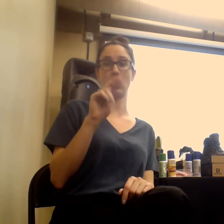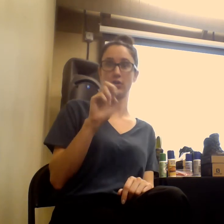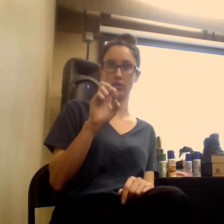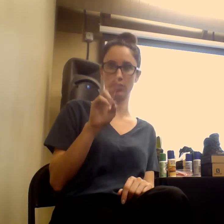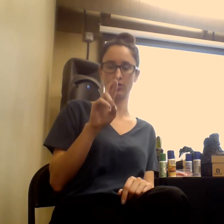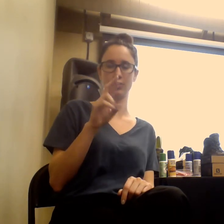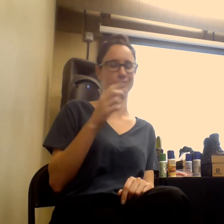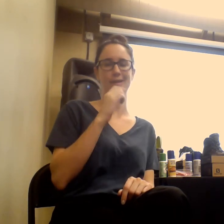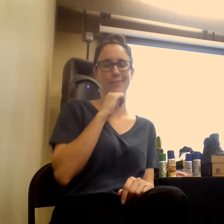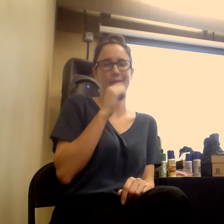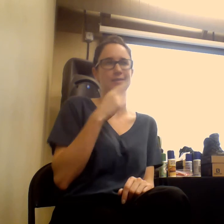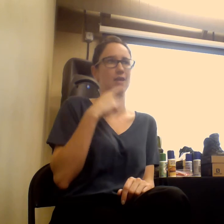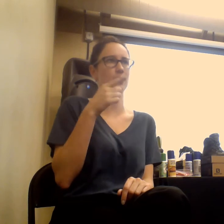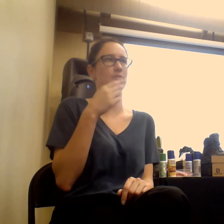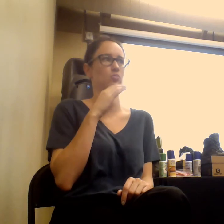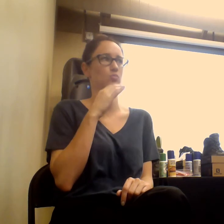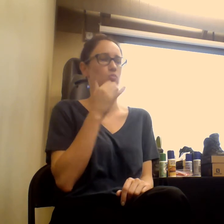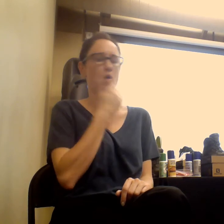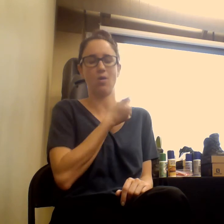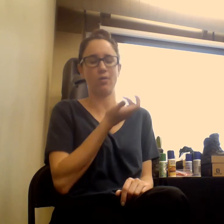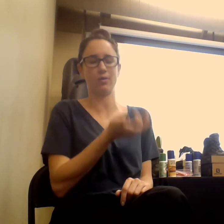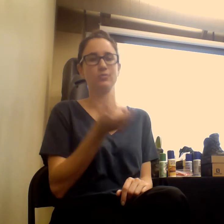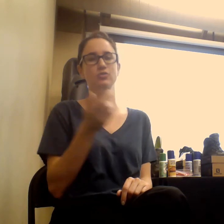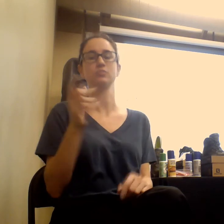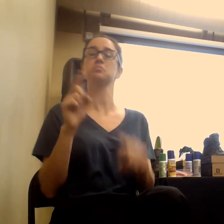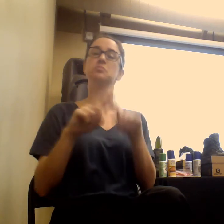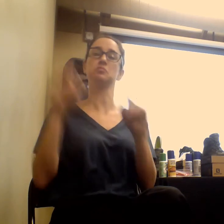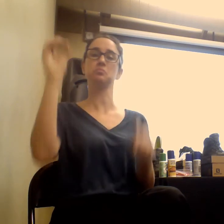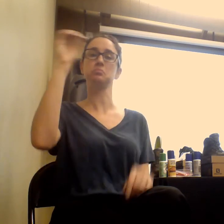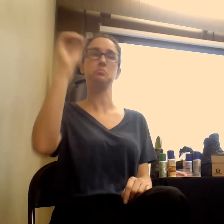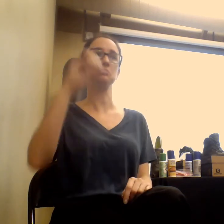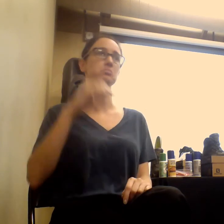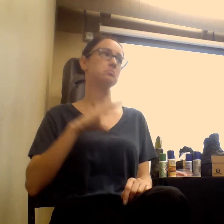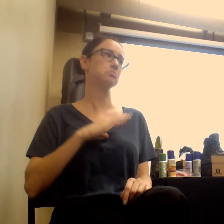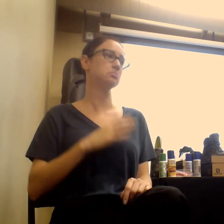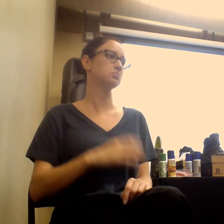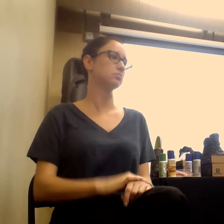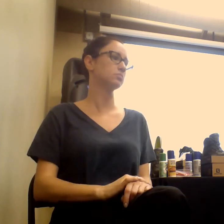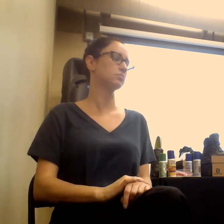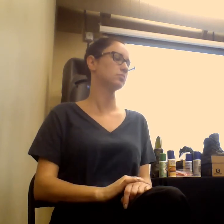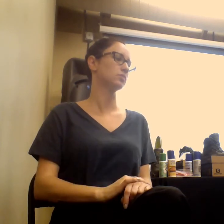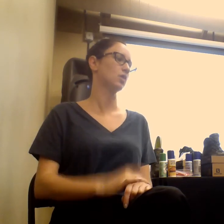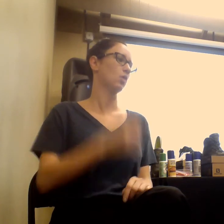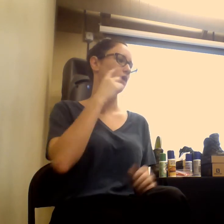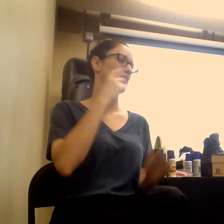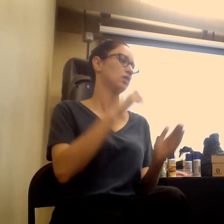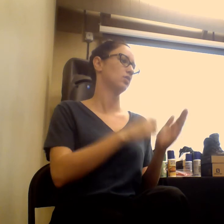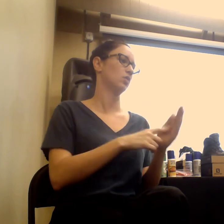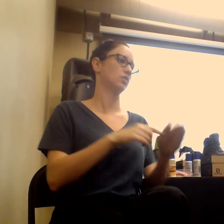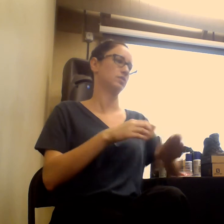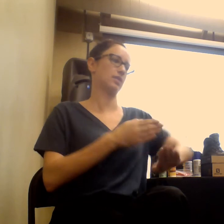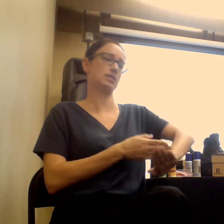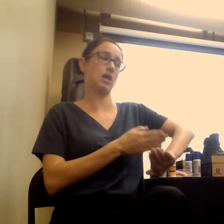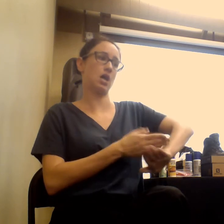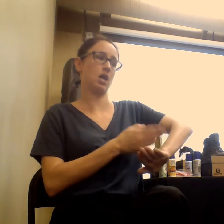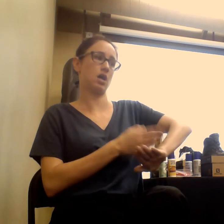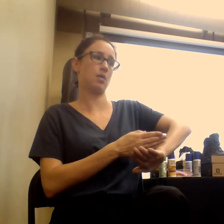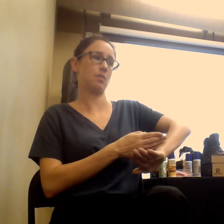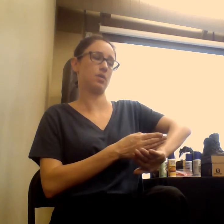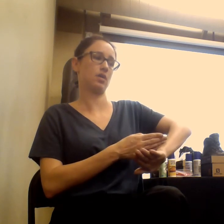opinions. So when you're getting up to the top of your shoe, I'm noticing that this is tighter when I try to put it on this side to match